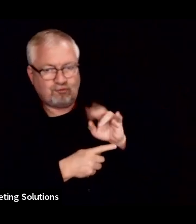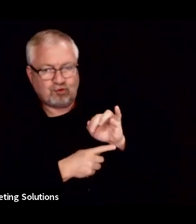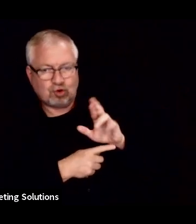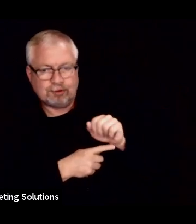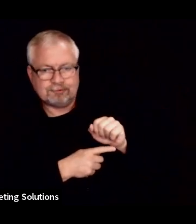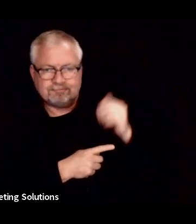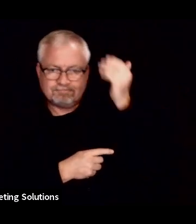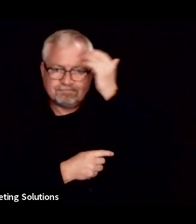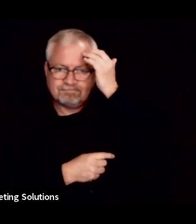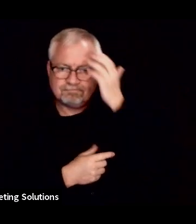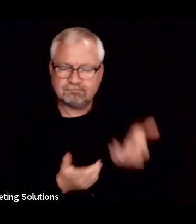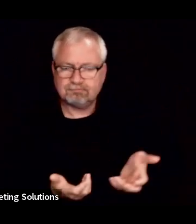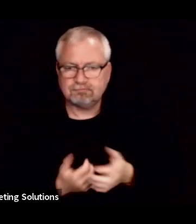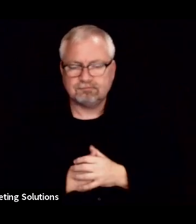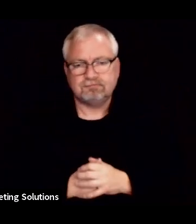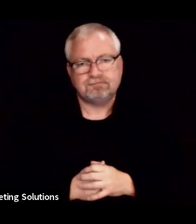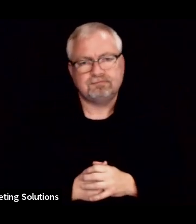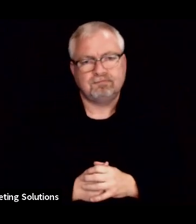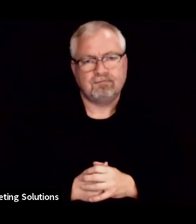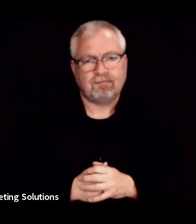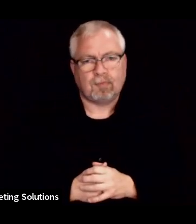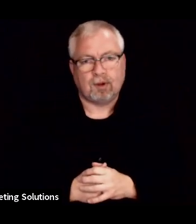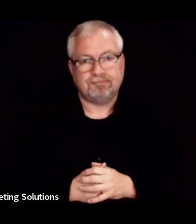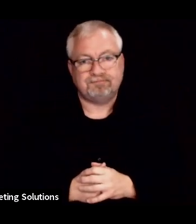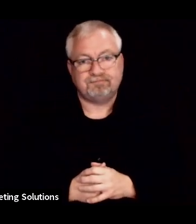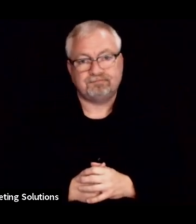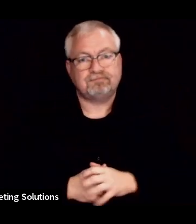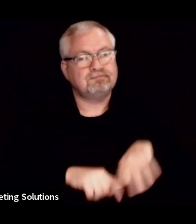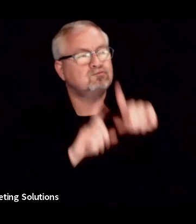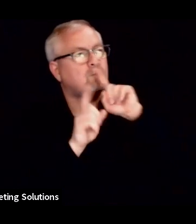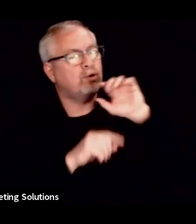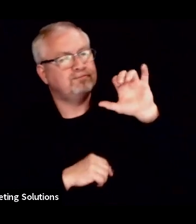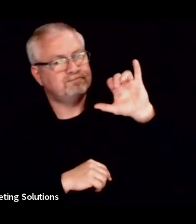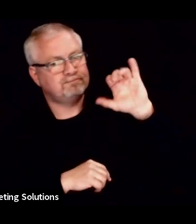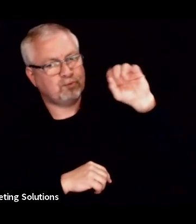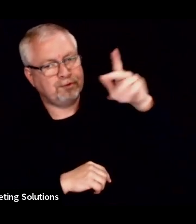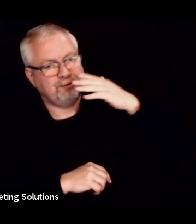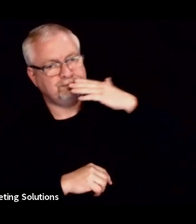Great, thank you. Thank you.